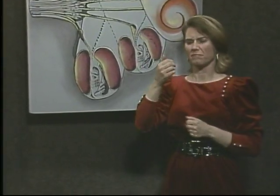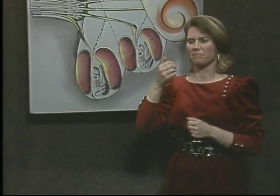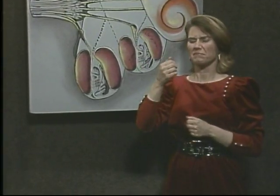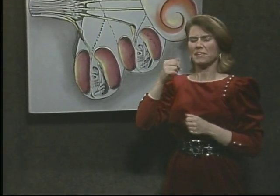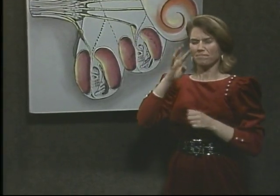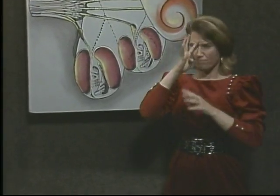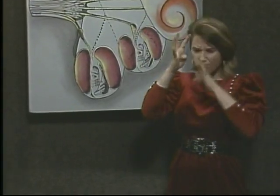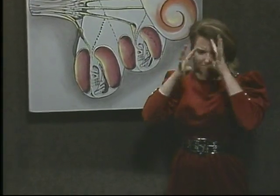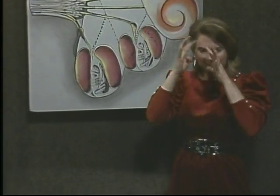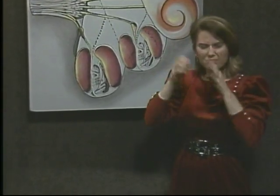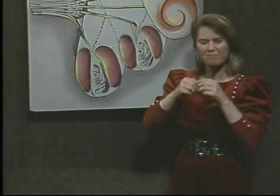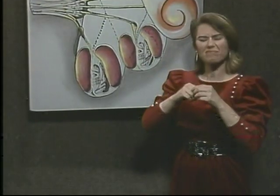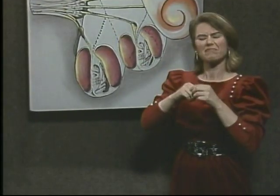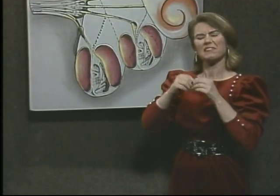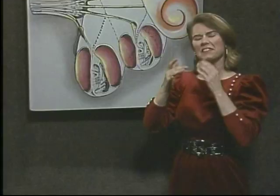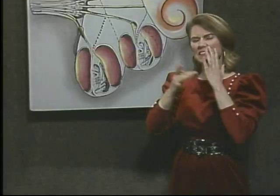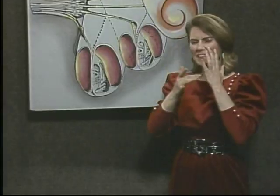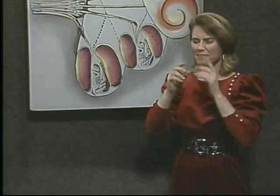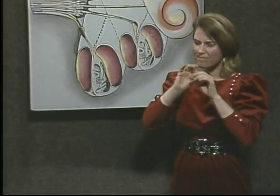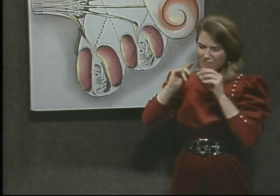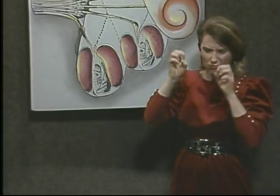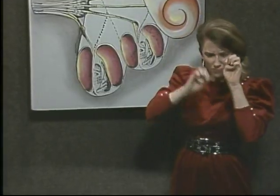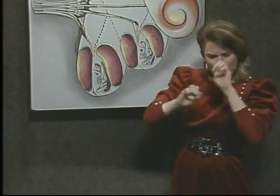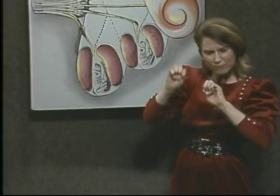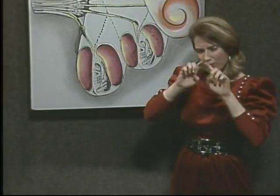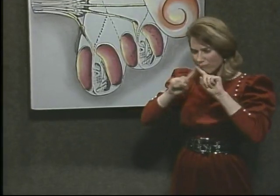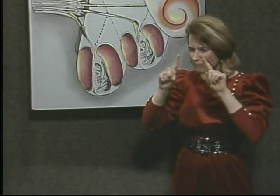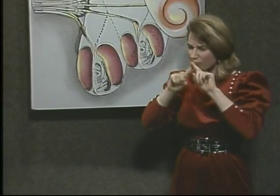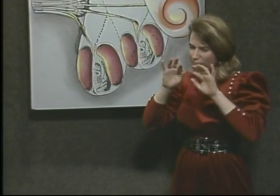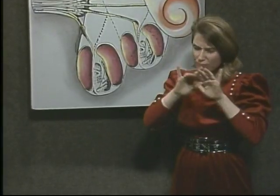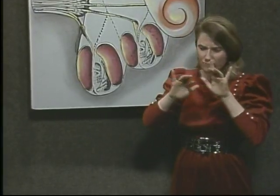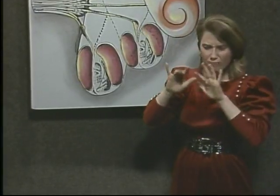Research has led to some technological advances.